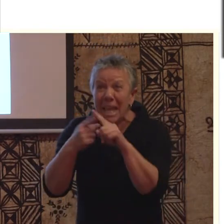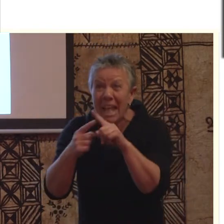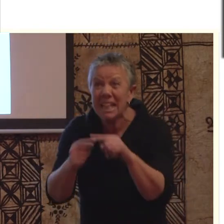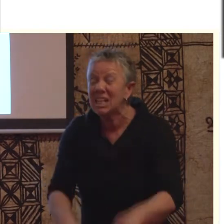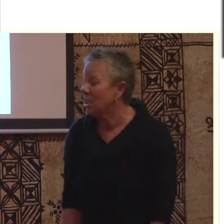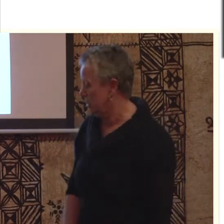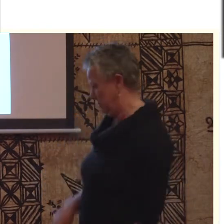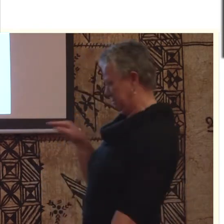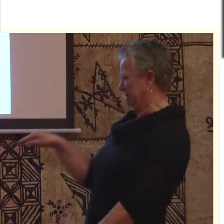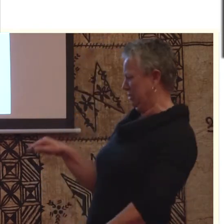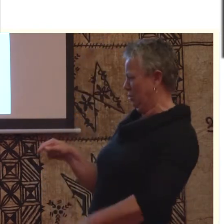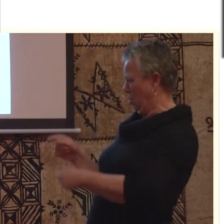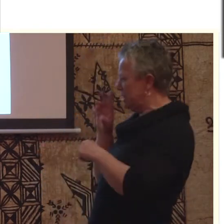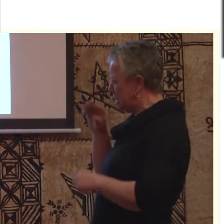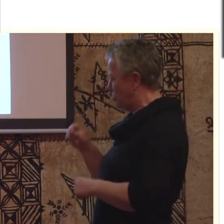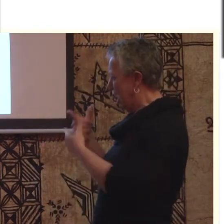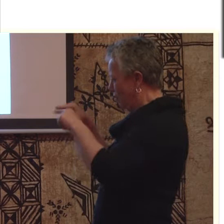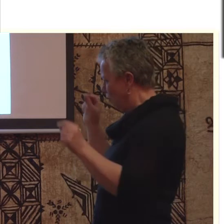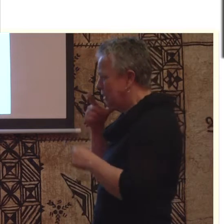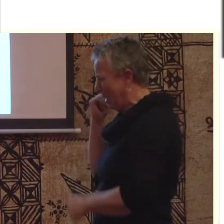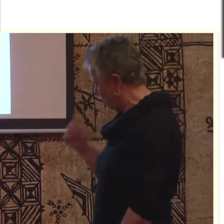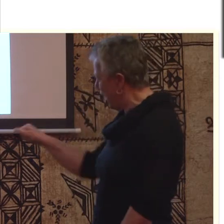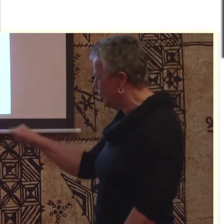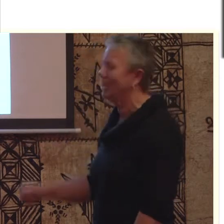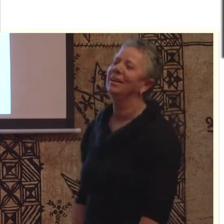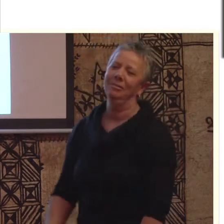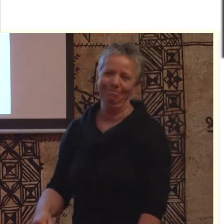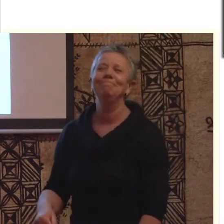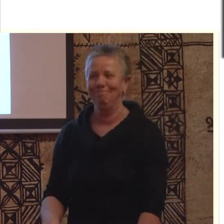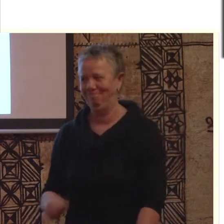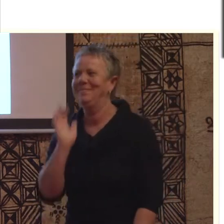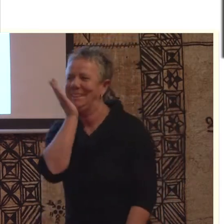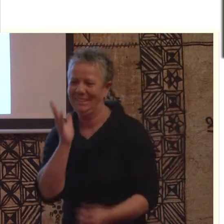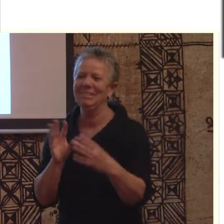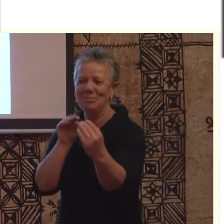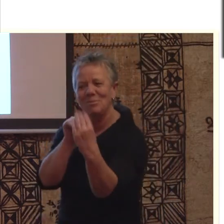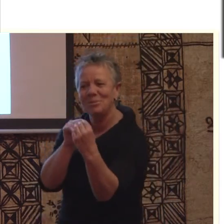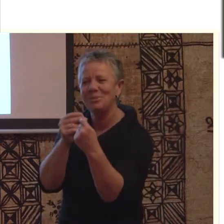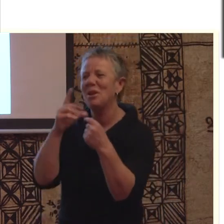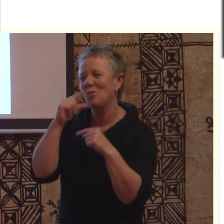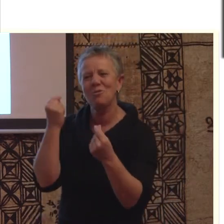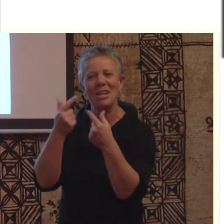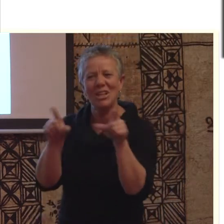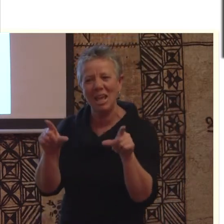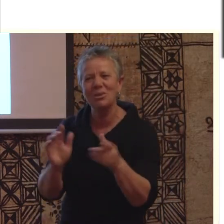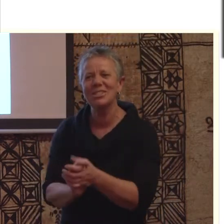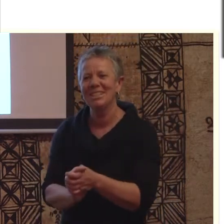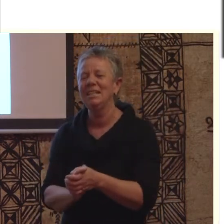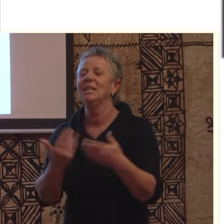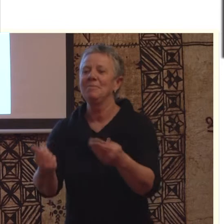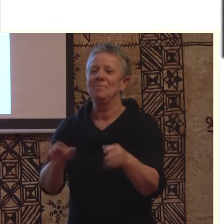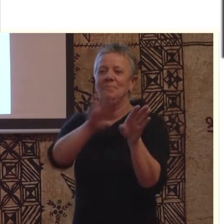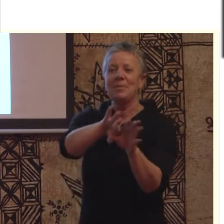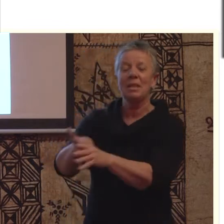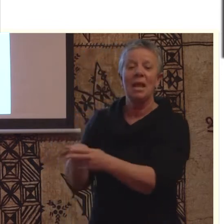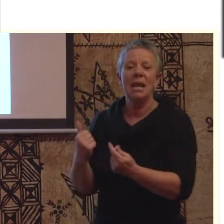we got on a lot better after that. My work as a speech-language therapist means that every day I'm working